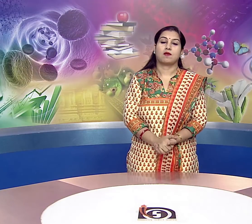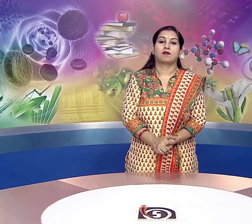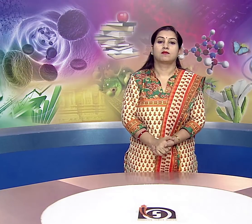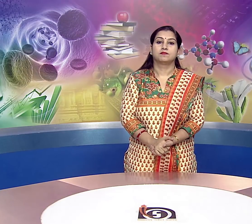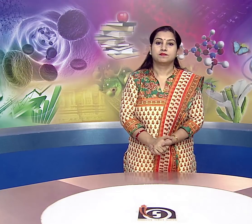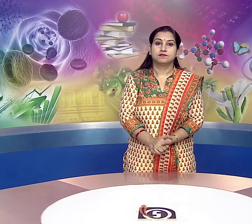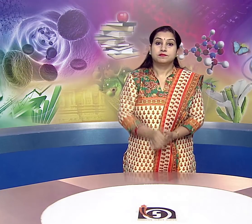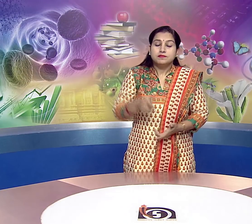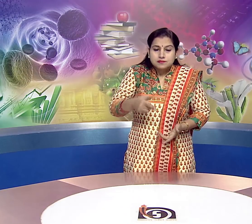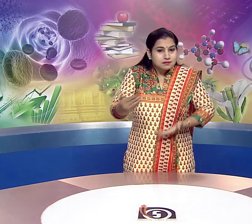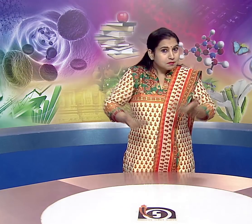This behavior was